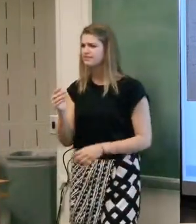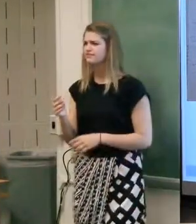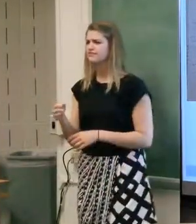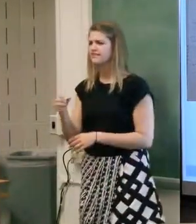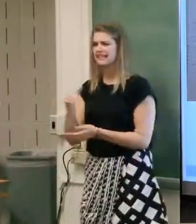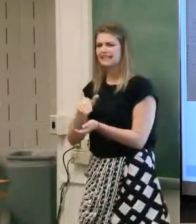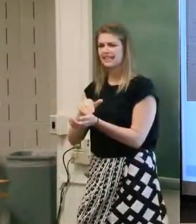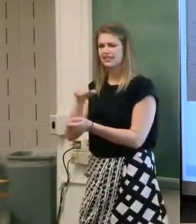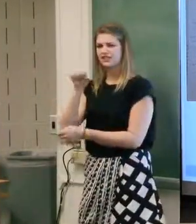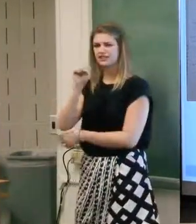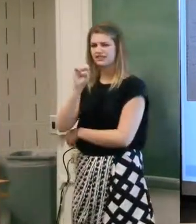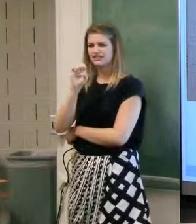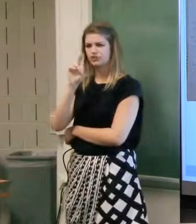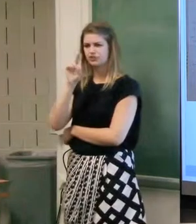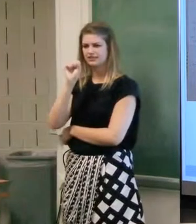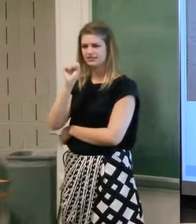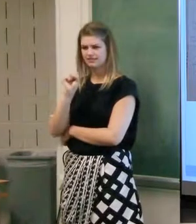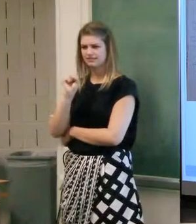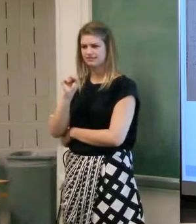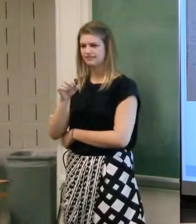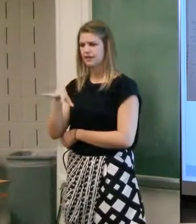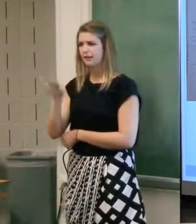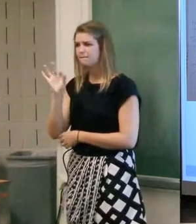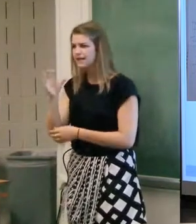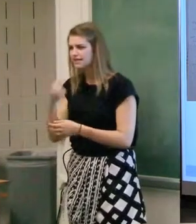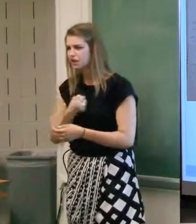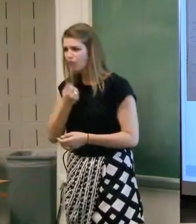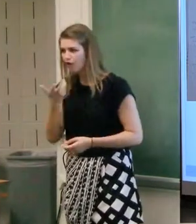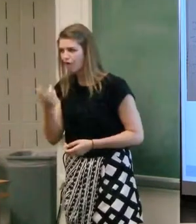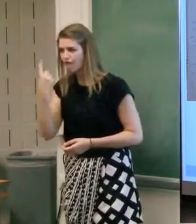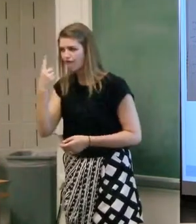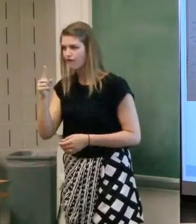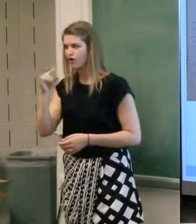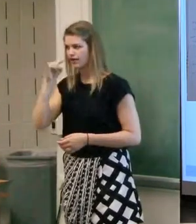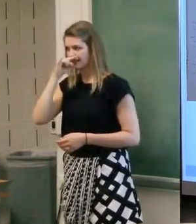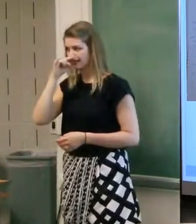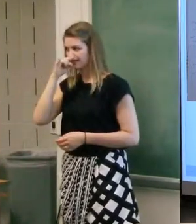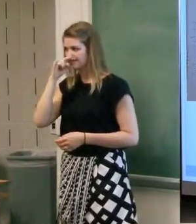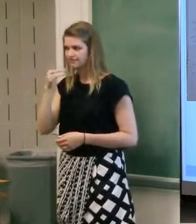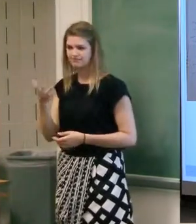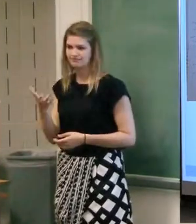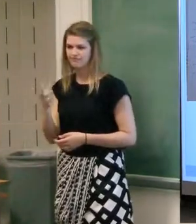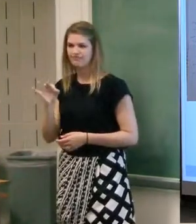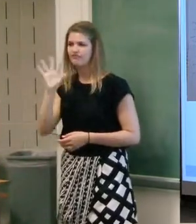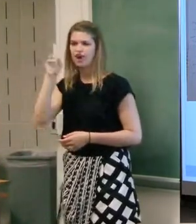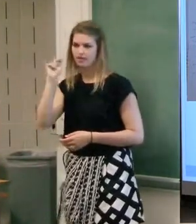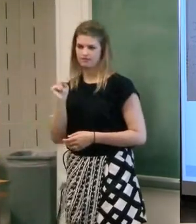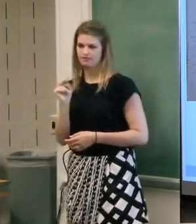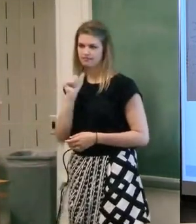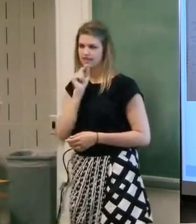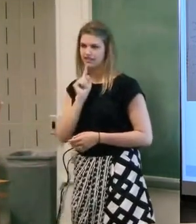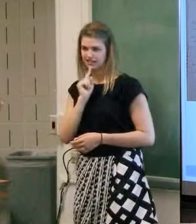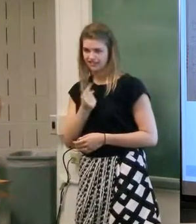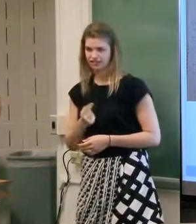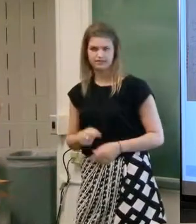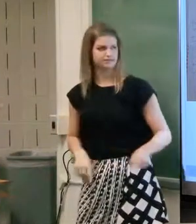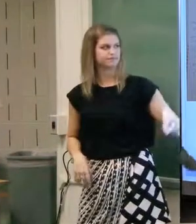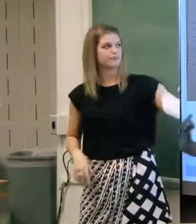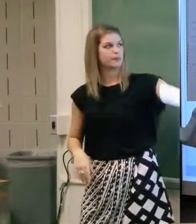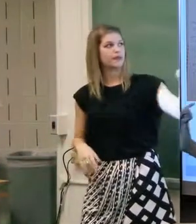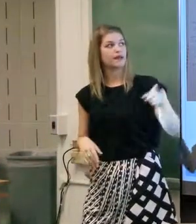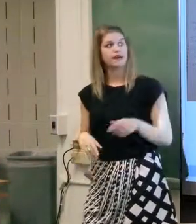Seuss week, so the teacher just picked any poem. It wasn't for the kids to learn what it meant or anything like that. So in the